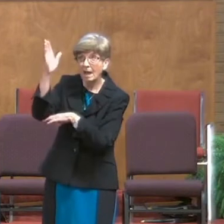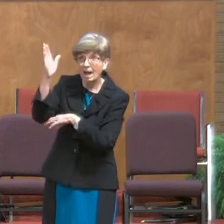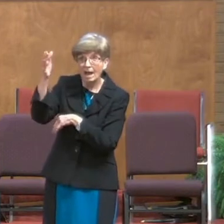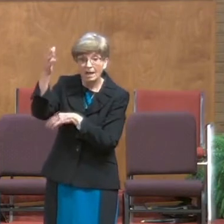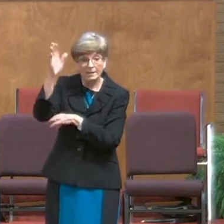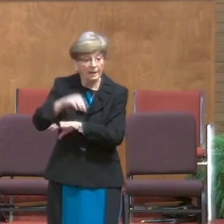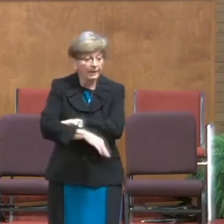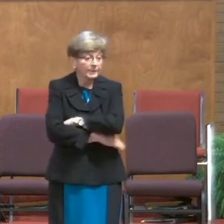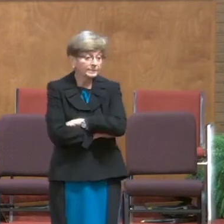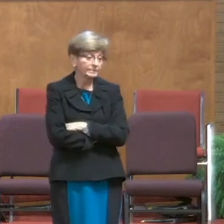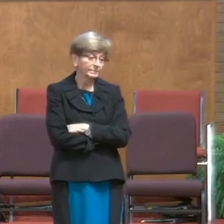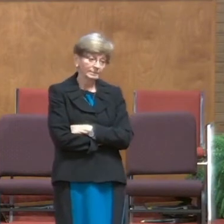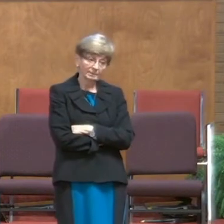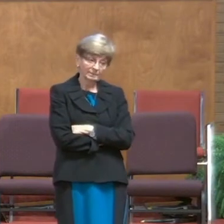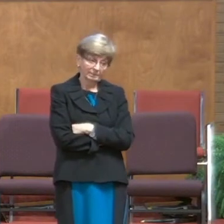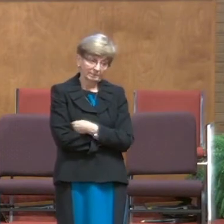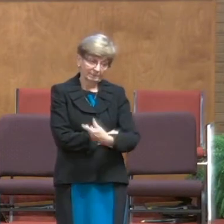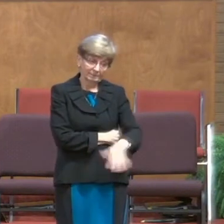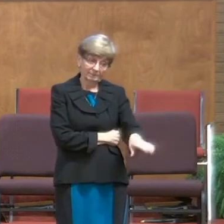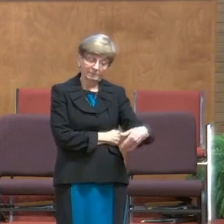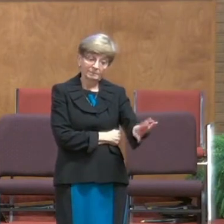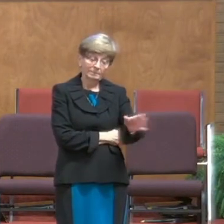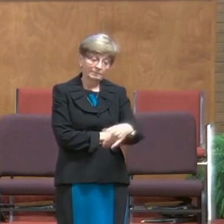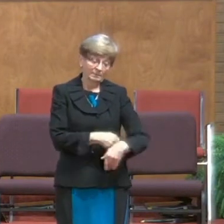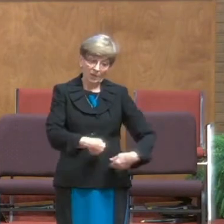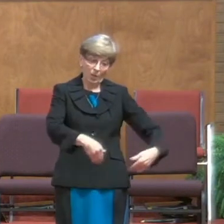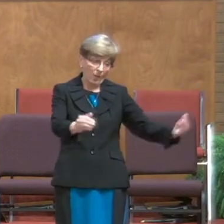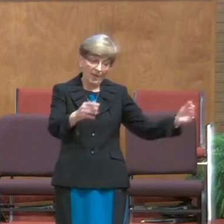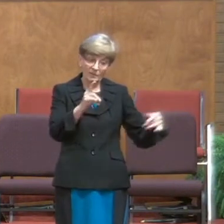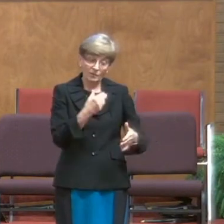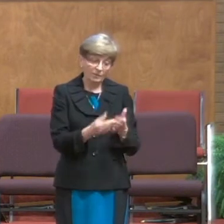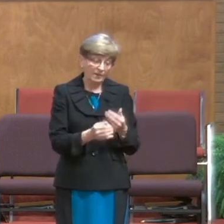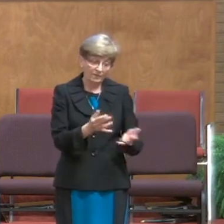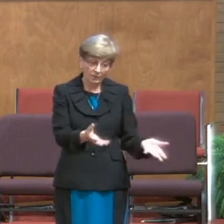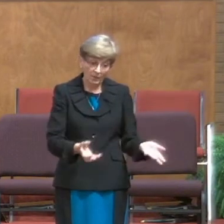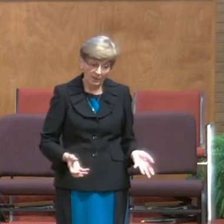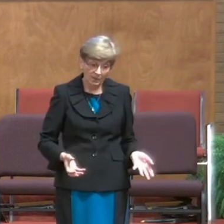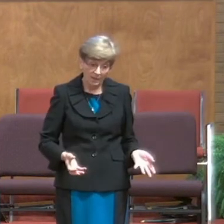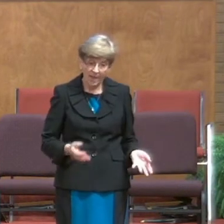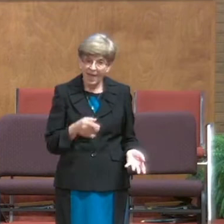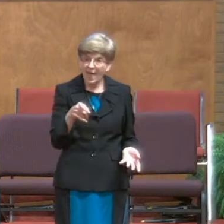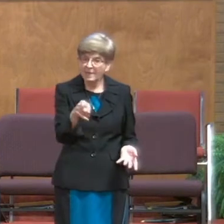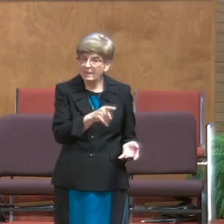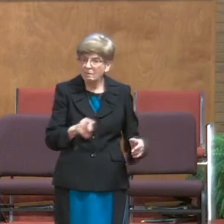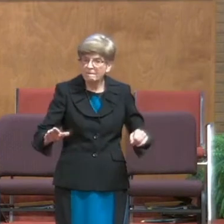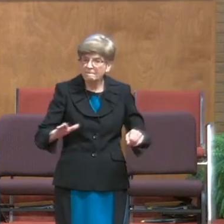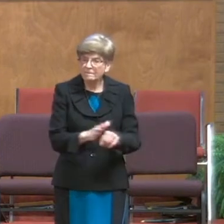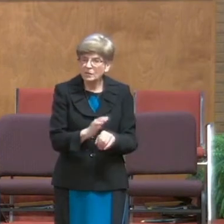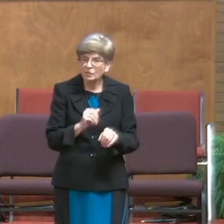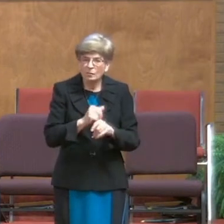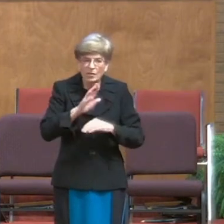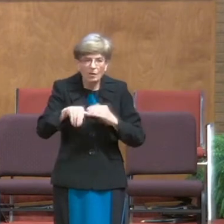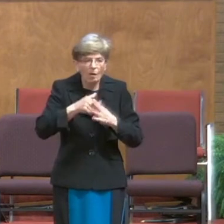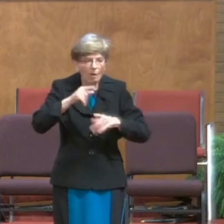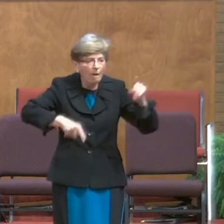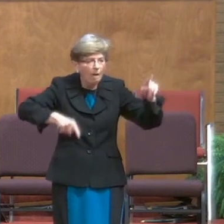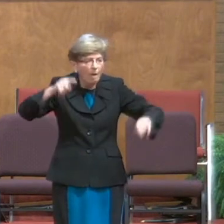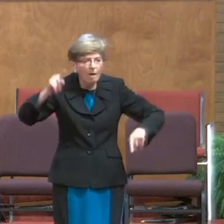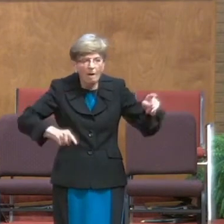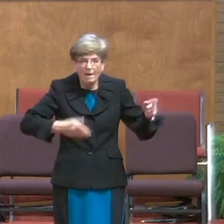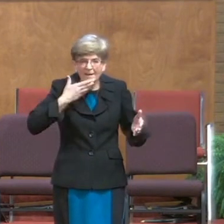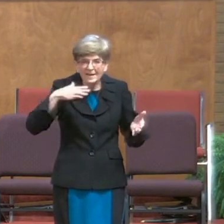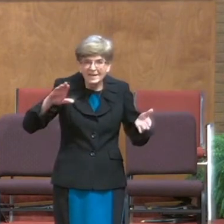up to a debased mind to do what ought not to be done. And they were filled with all manner of unrighteousness, evil,